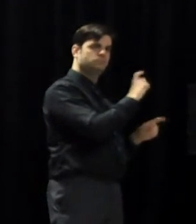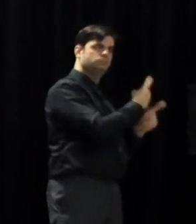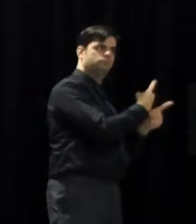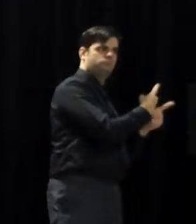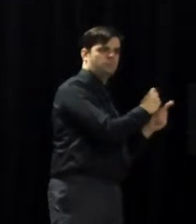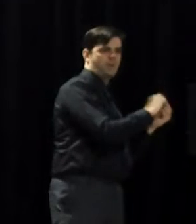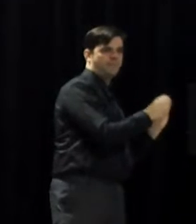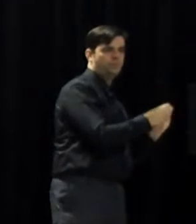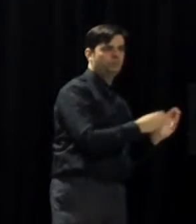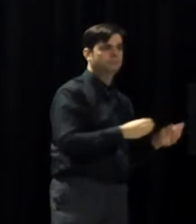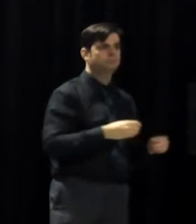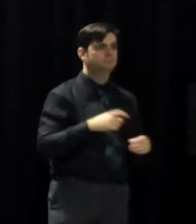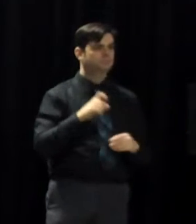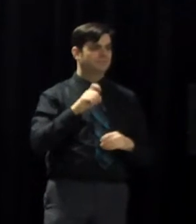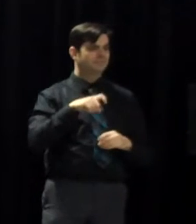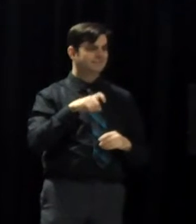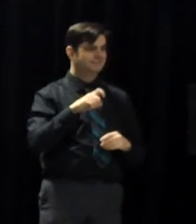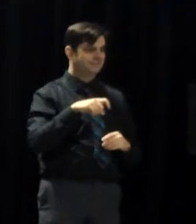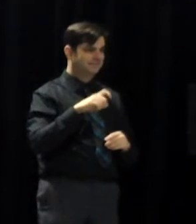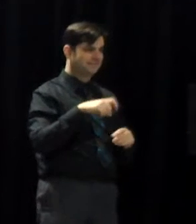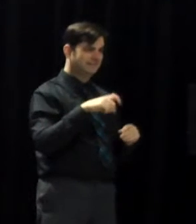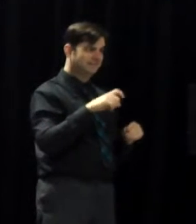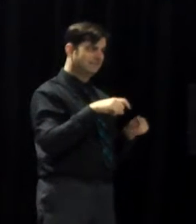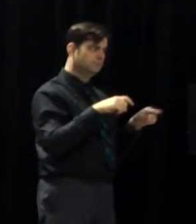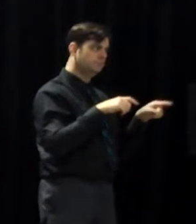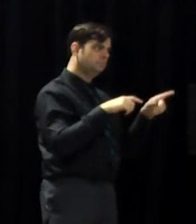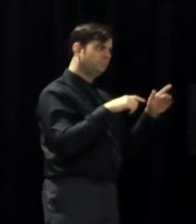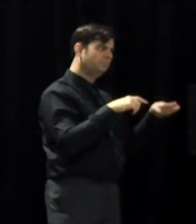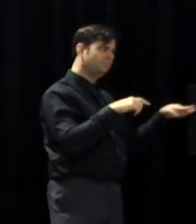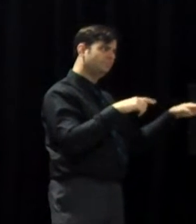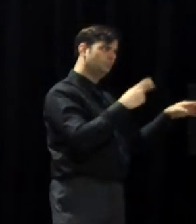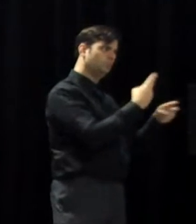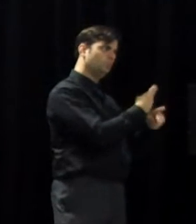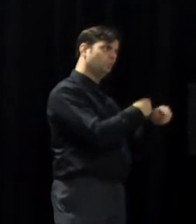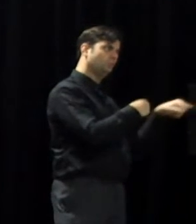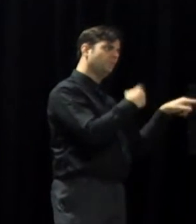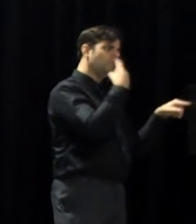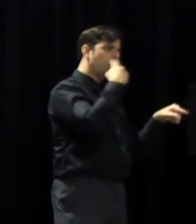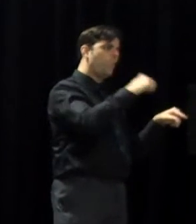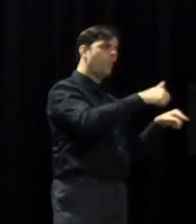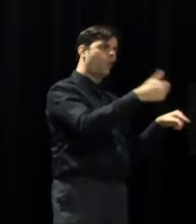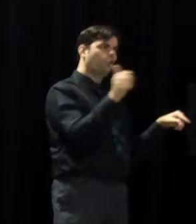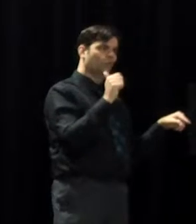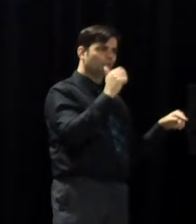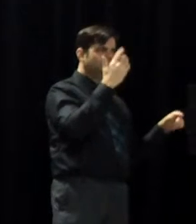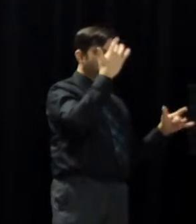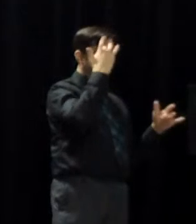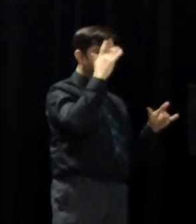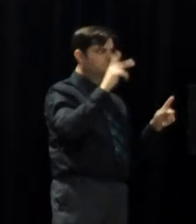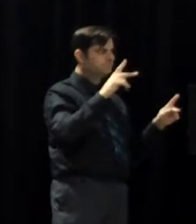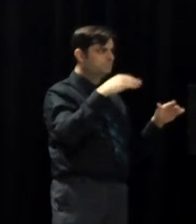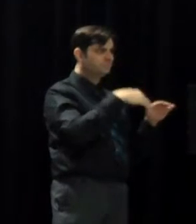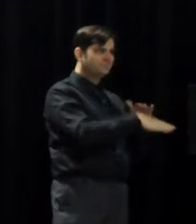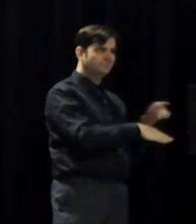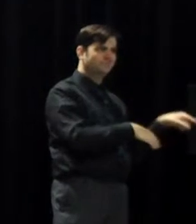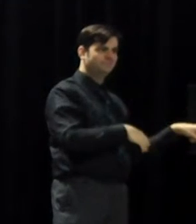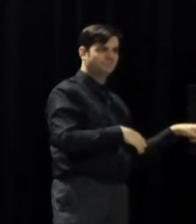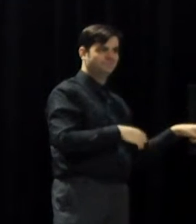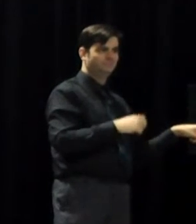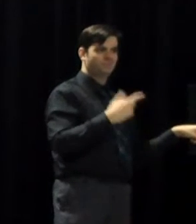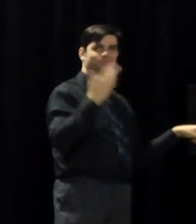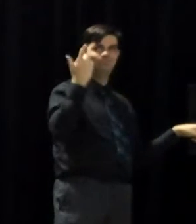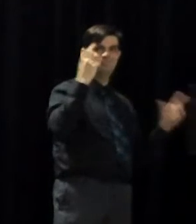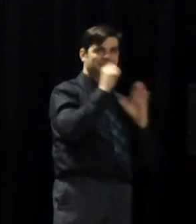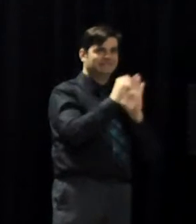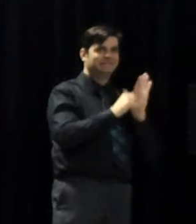beds for other sick people. So it just shows you how the same issue has come up, but for very different reasons, why we need the